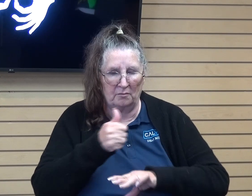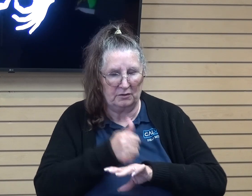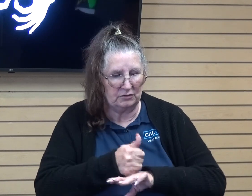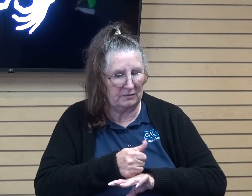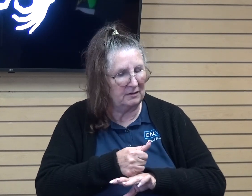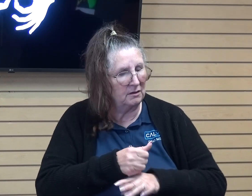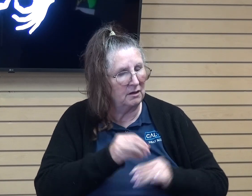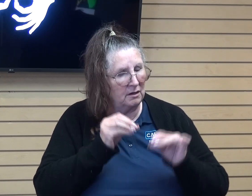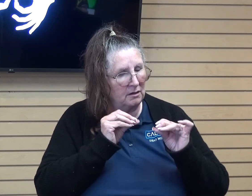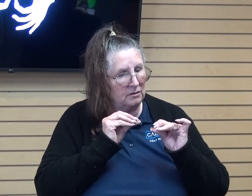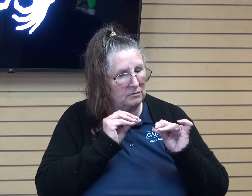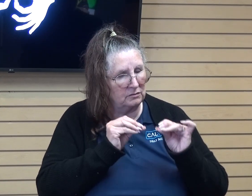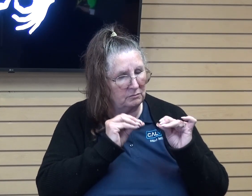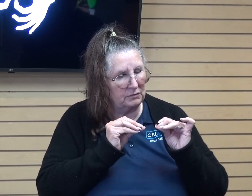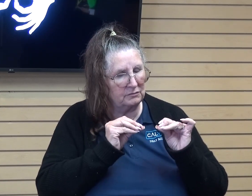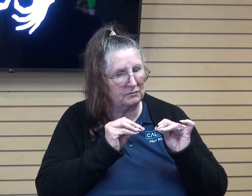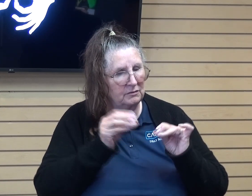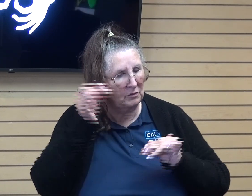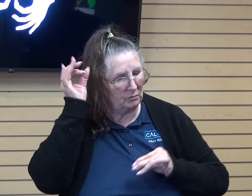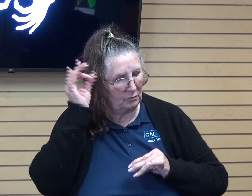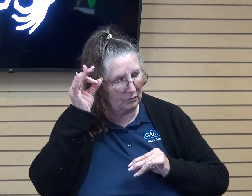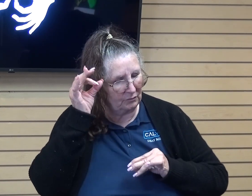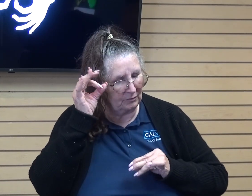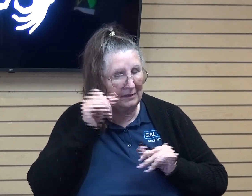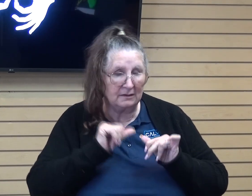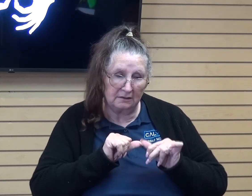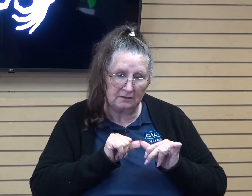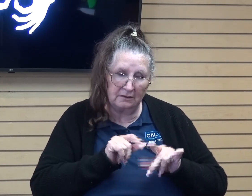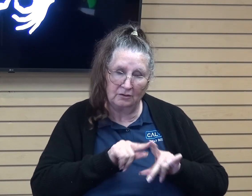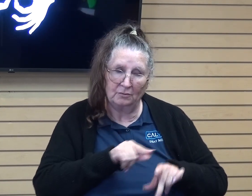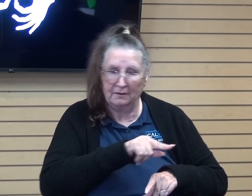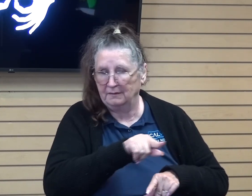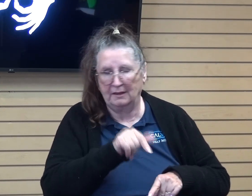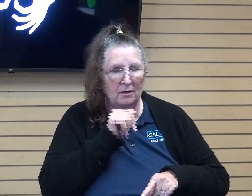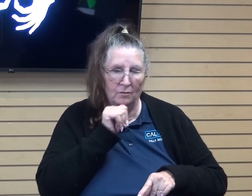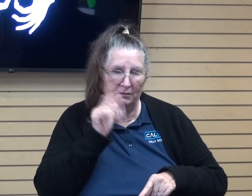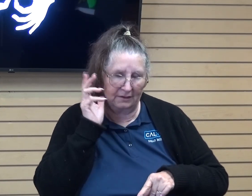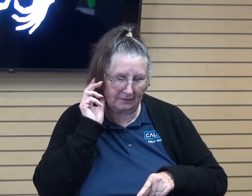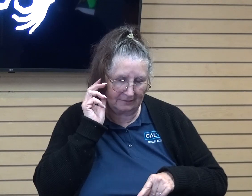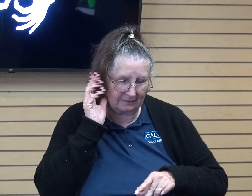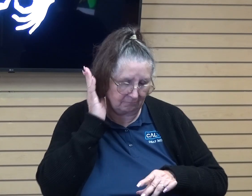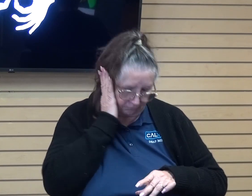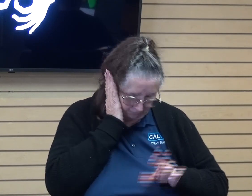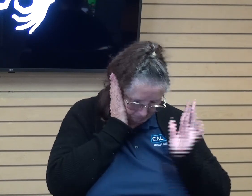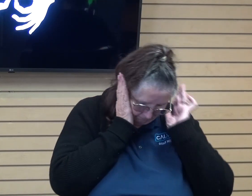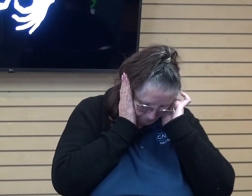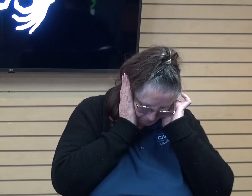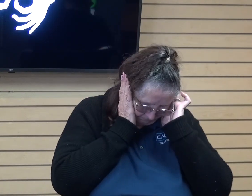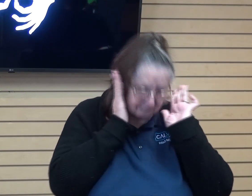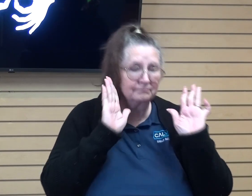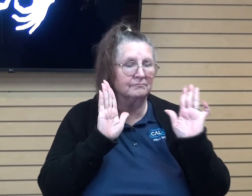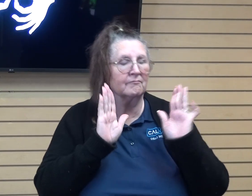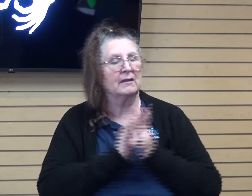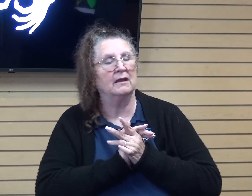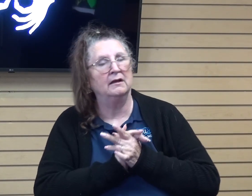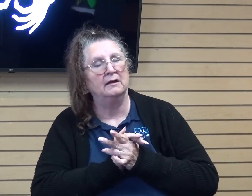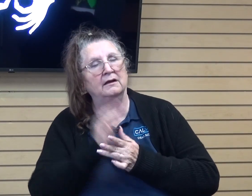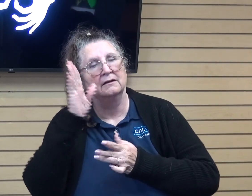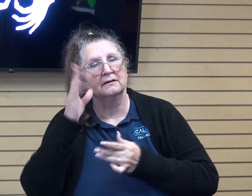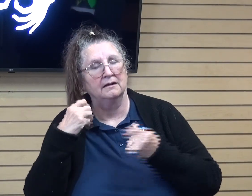continue to prophesy and preach to them for me, but they're just not going to listen. And in that, God strengthened Ezekiel just